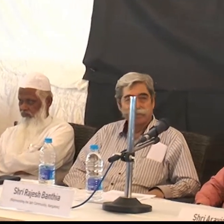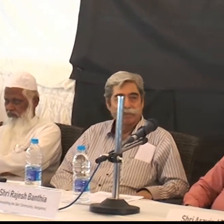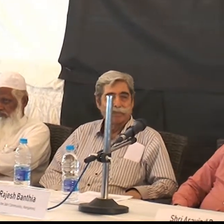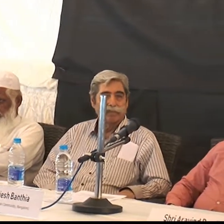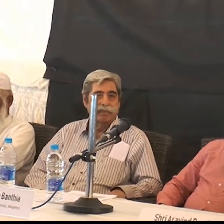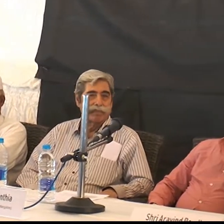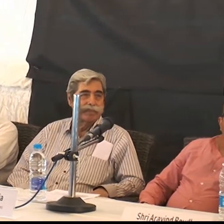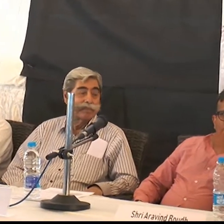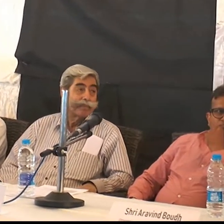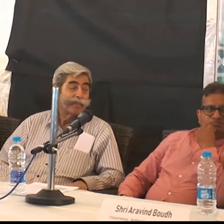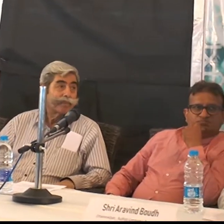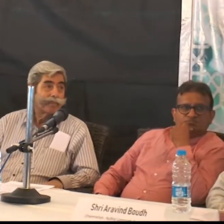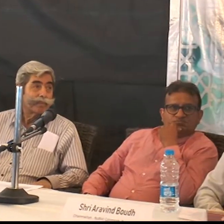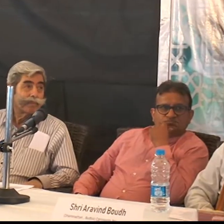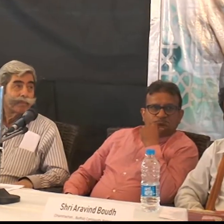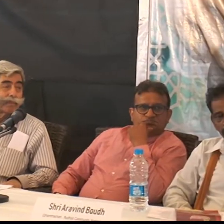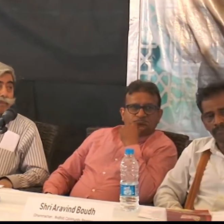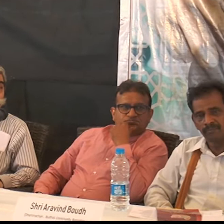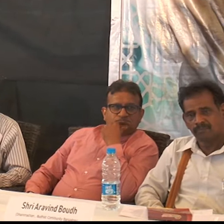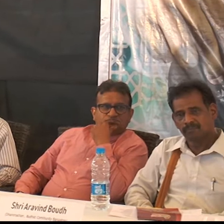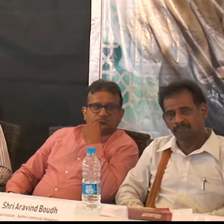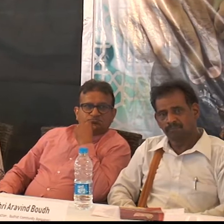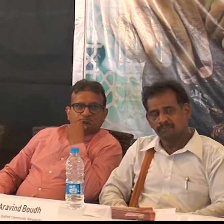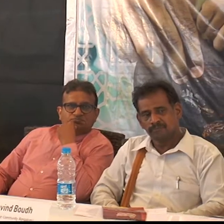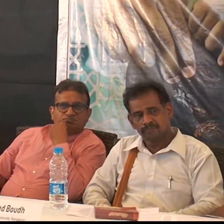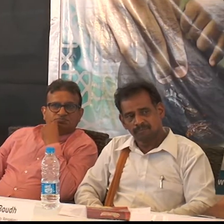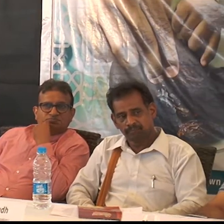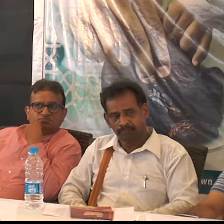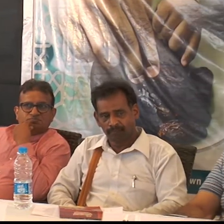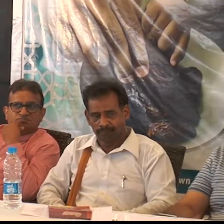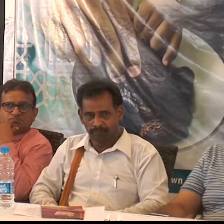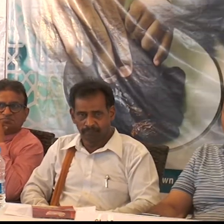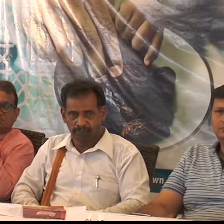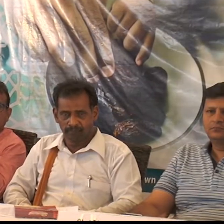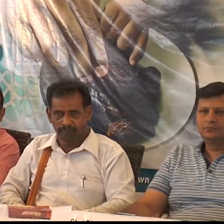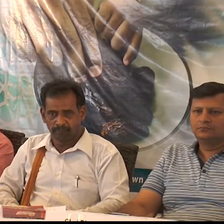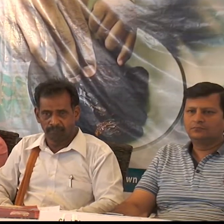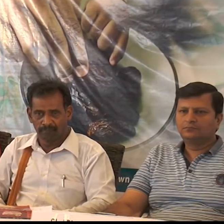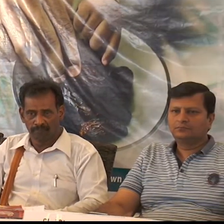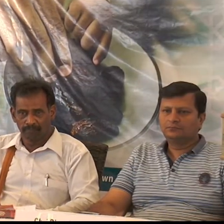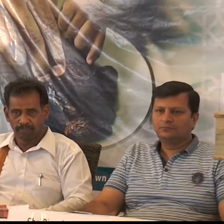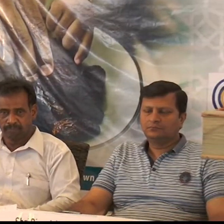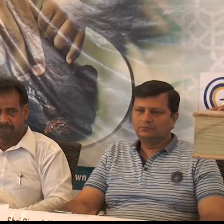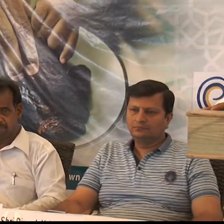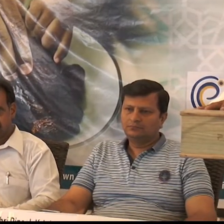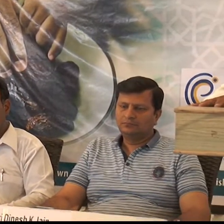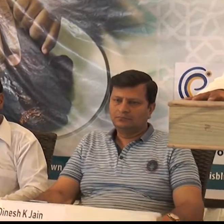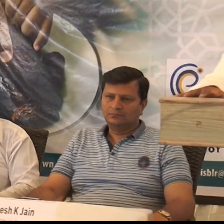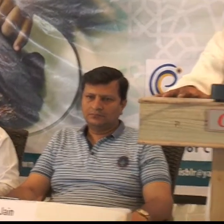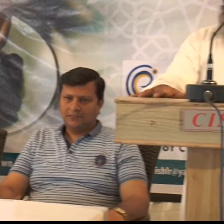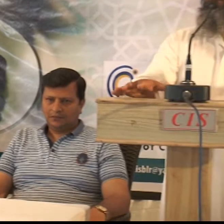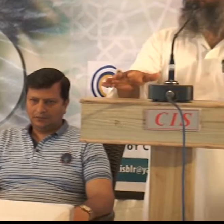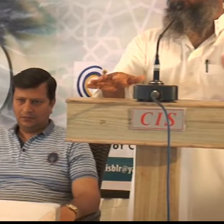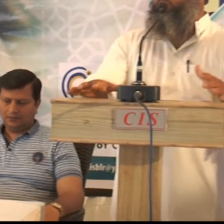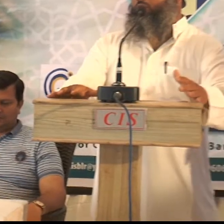we organized this All Community Iftar, and we are very grateful, especially to the chief guest of this